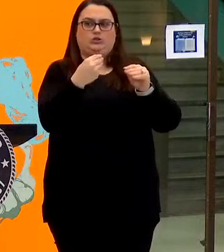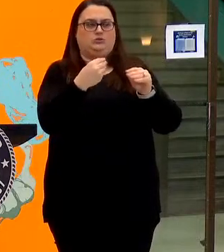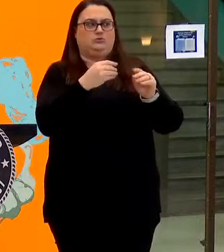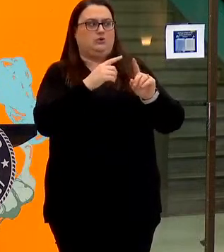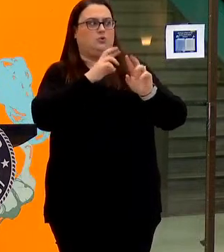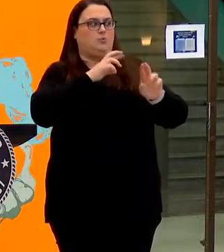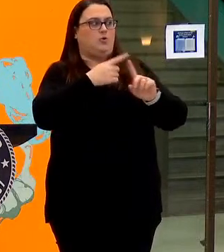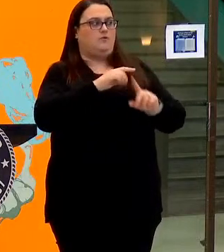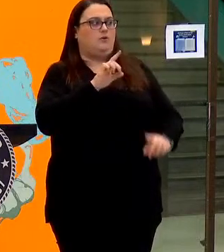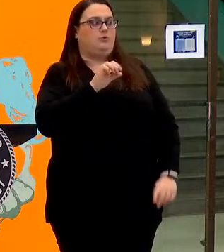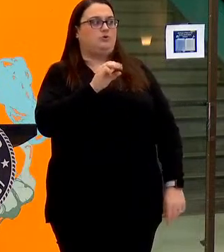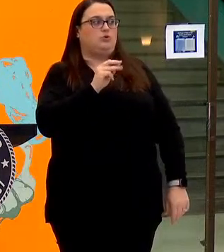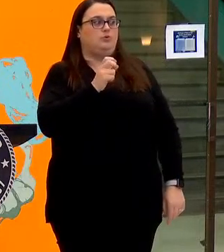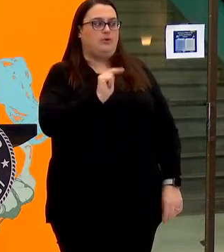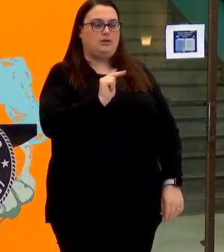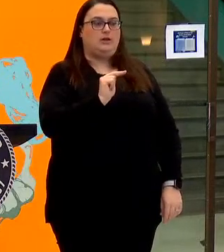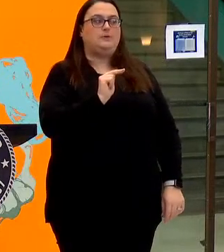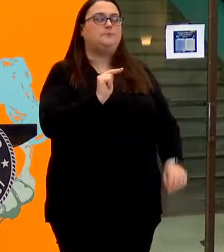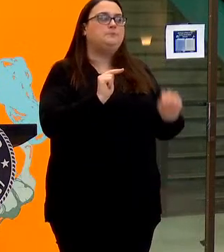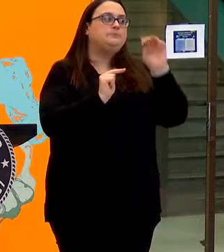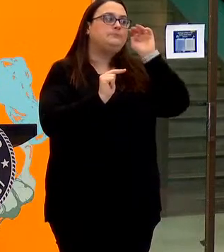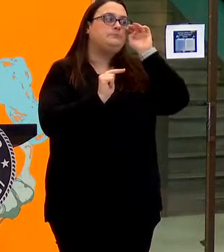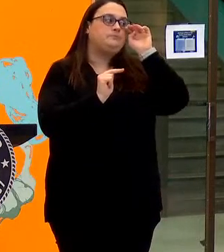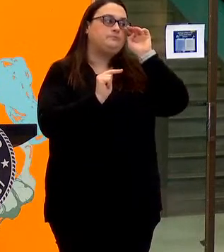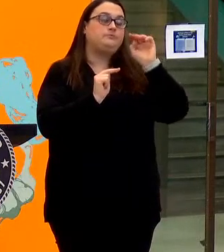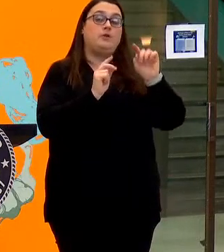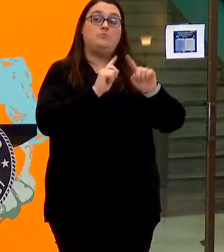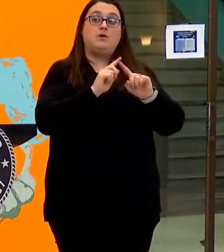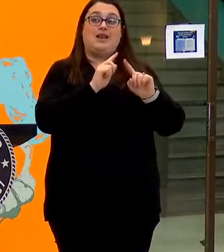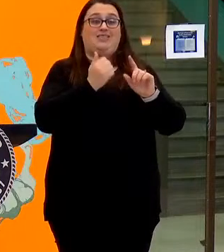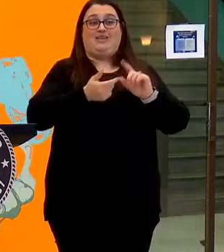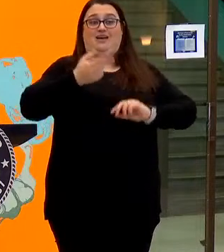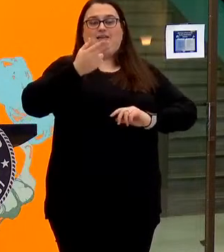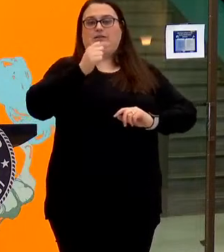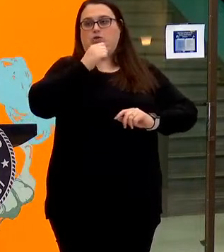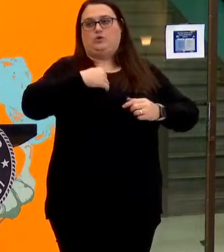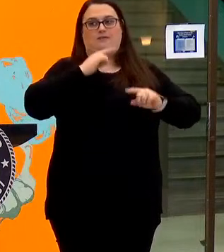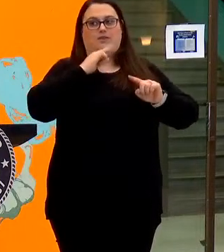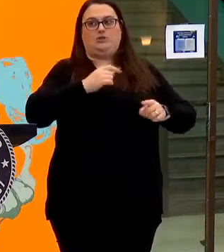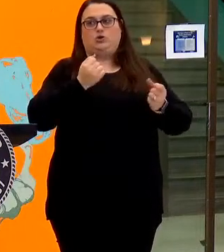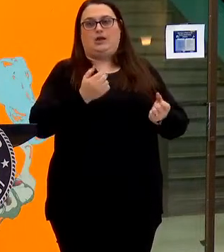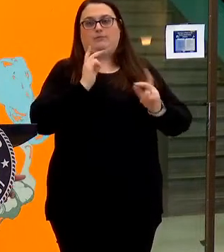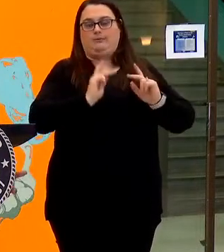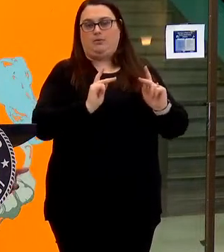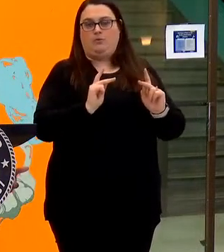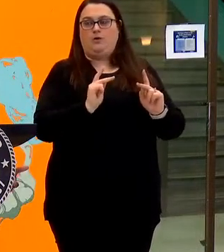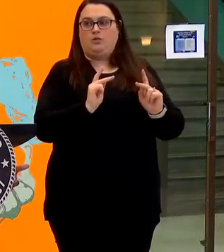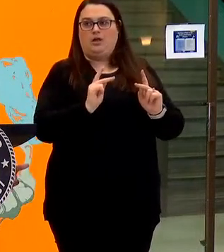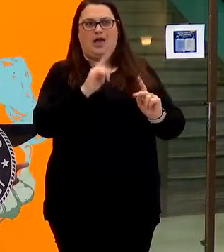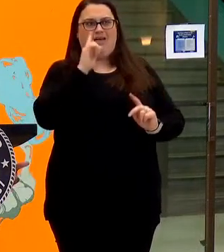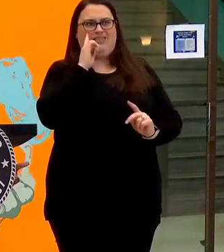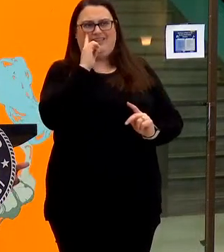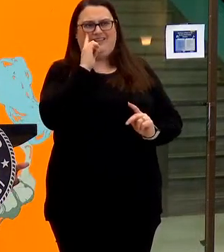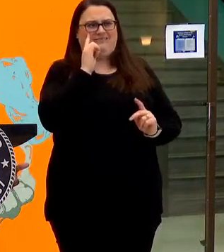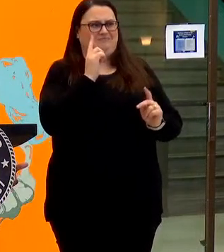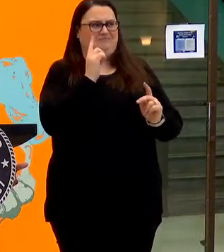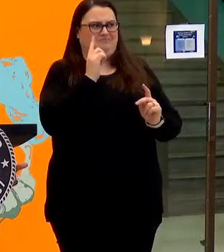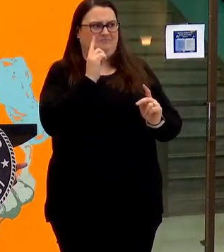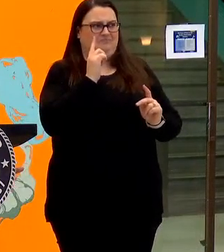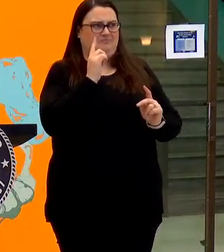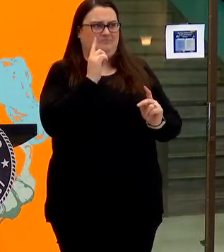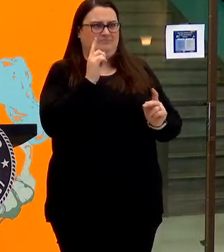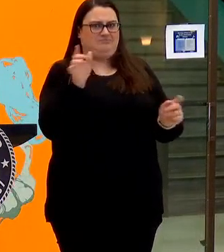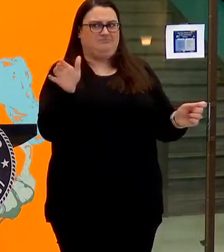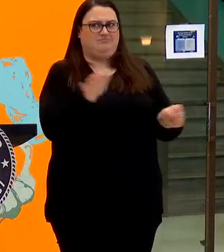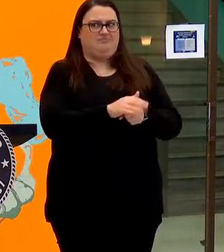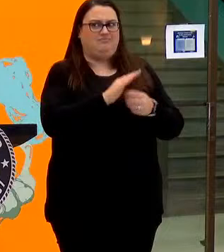Dominion. And at the peak, I don't have the answer to how many people. I mean, I think it was most of the